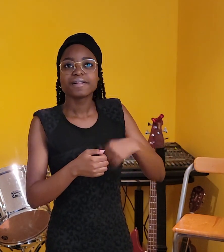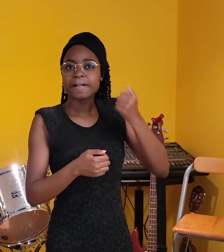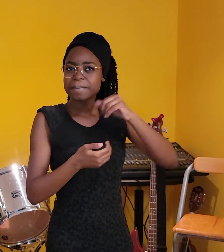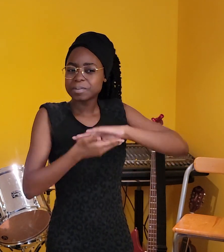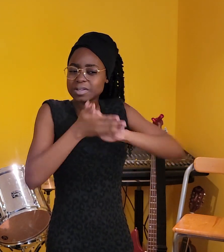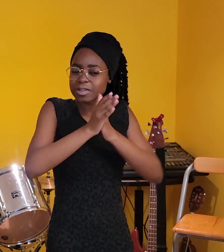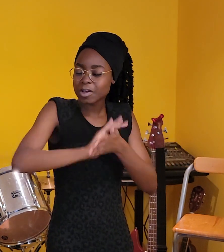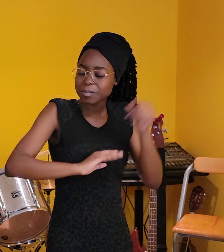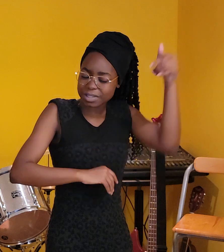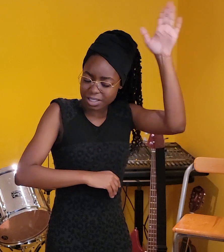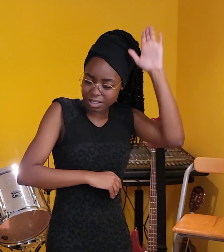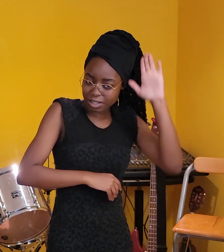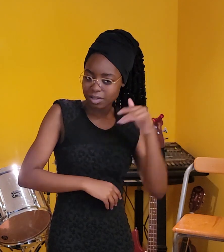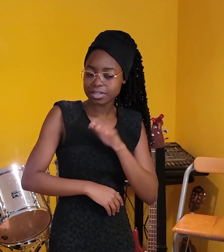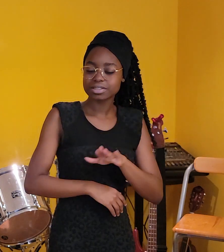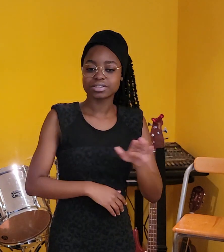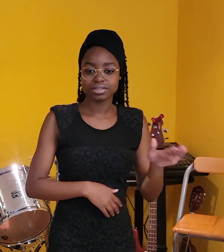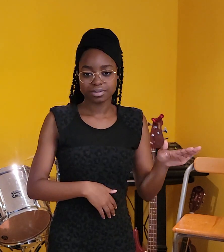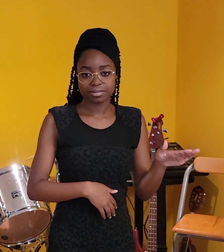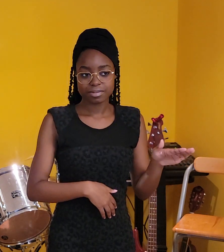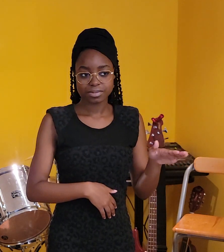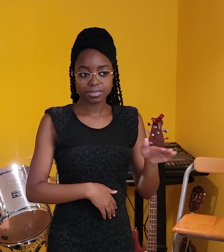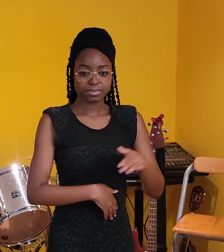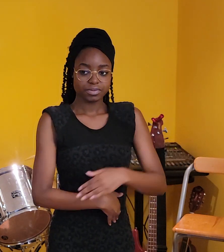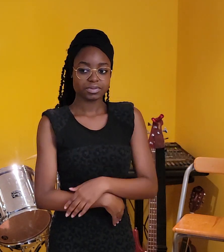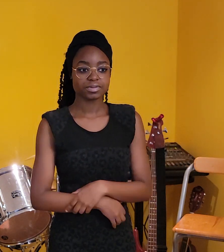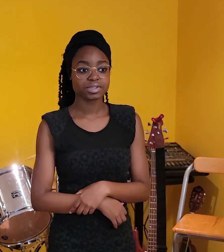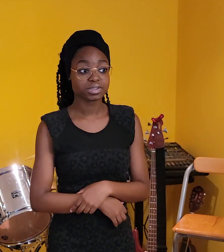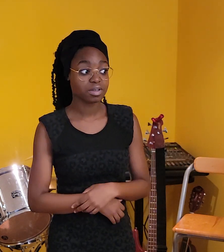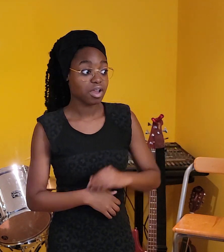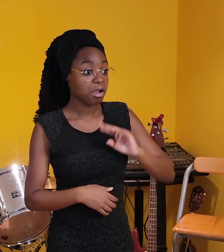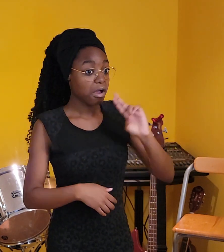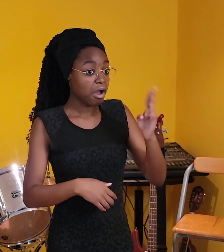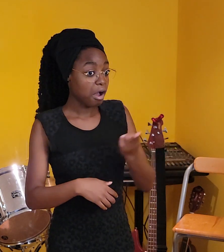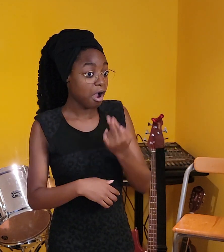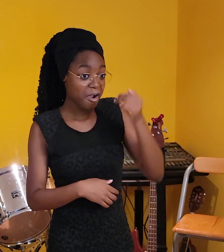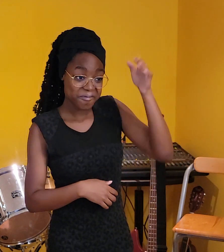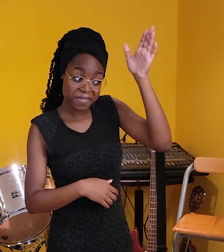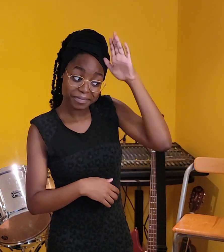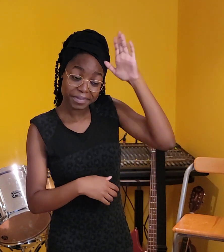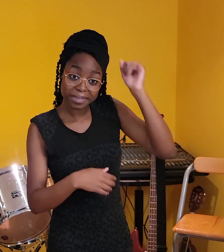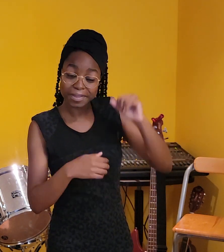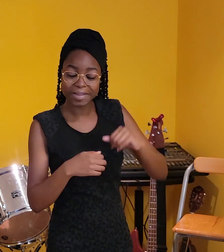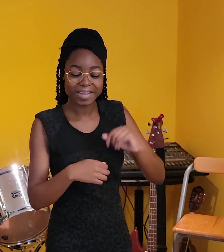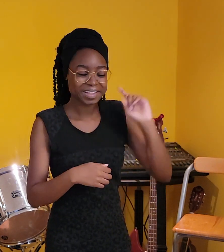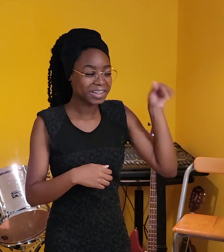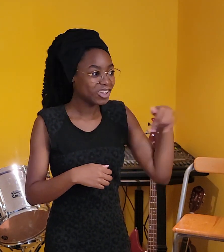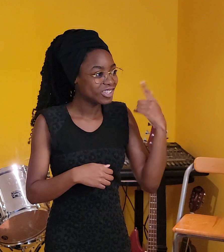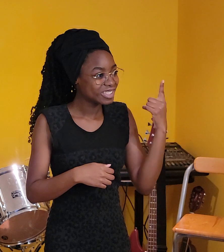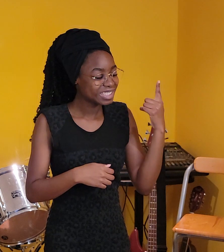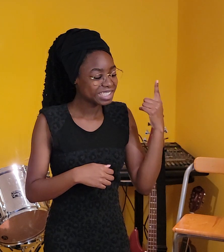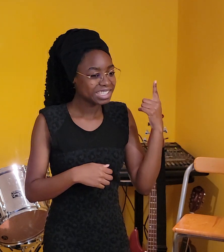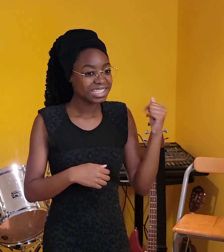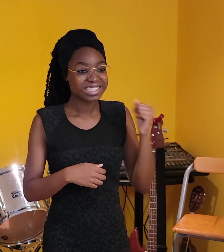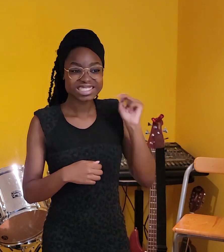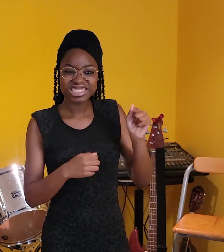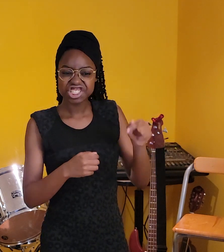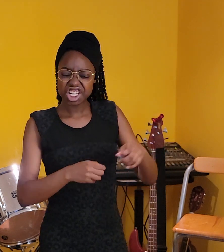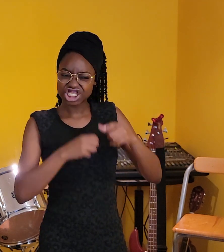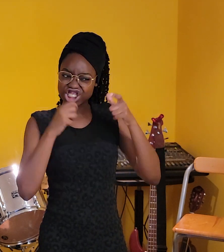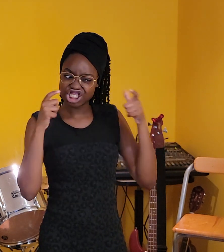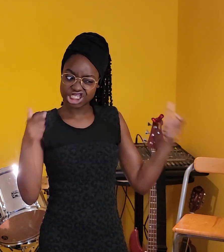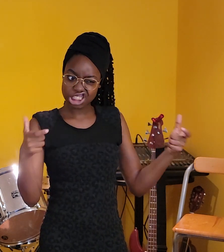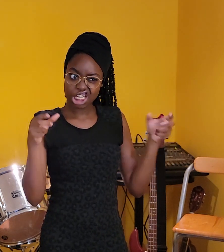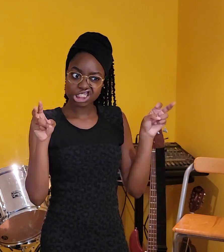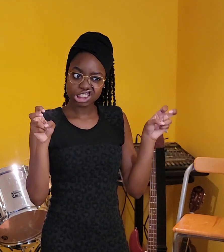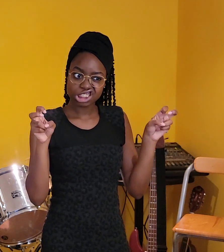fact, there's so much to pray on our Father alone that you could pray for hours just focusing on the